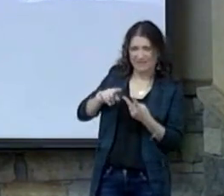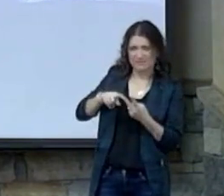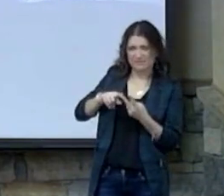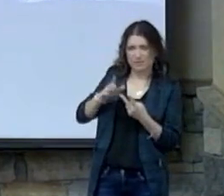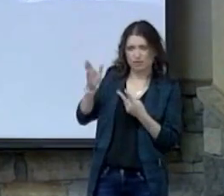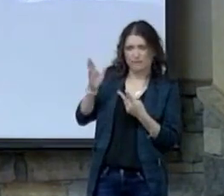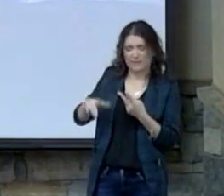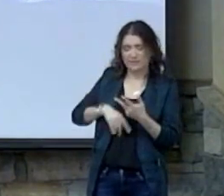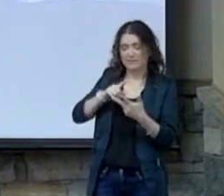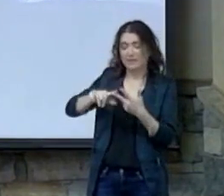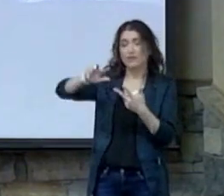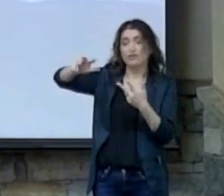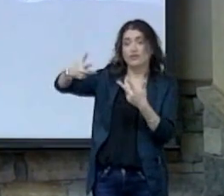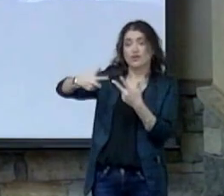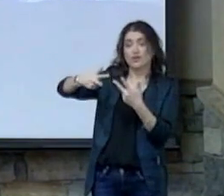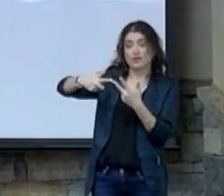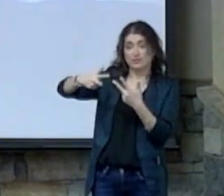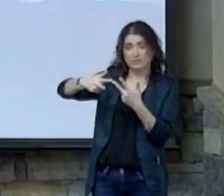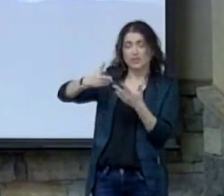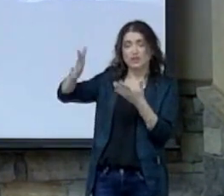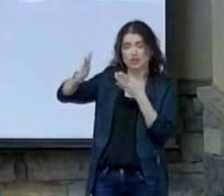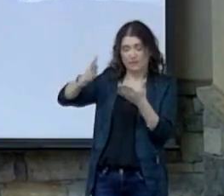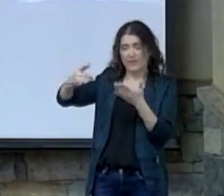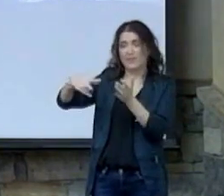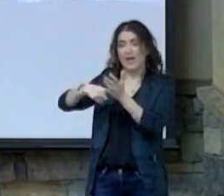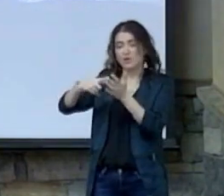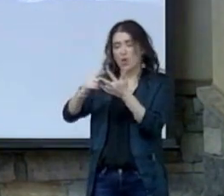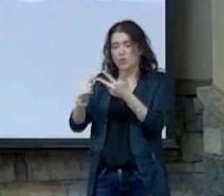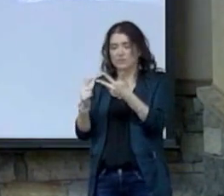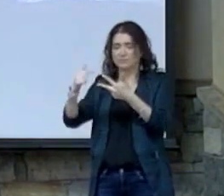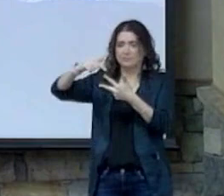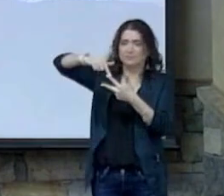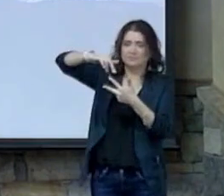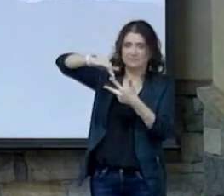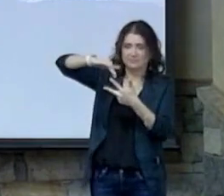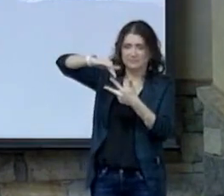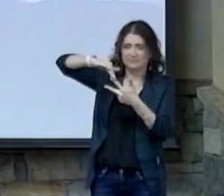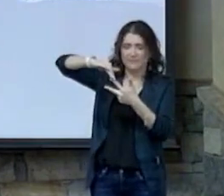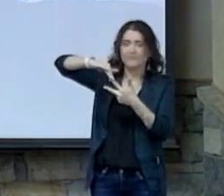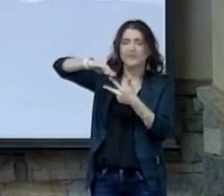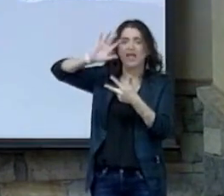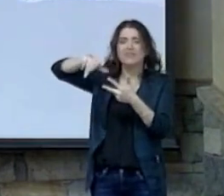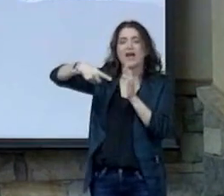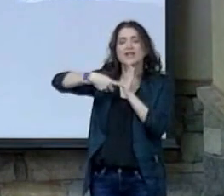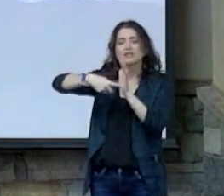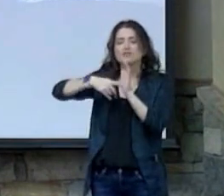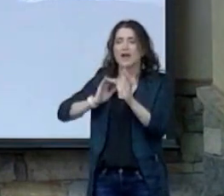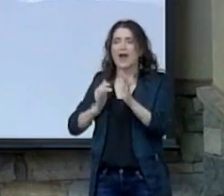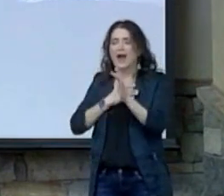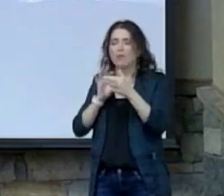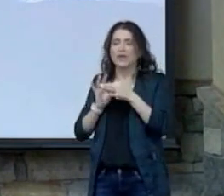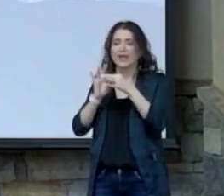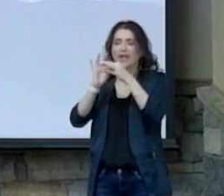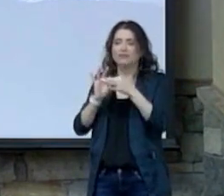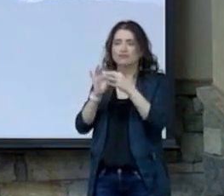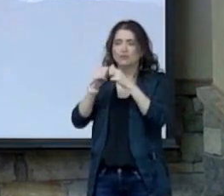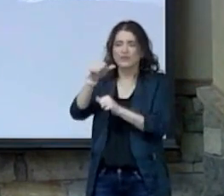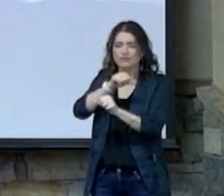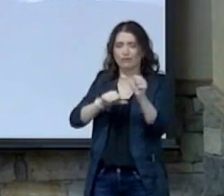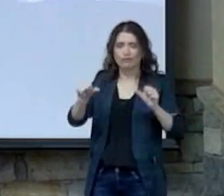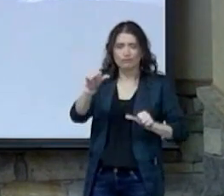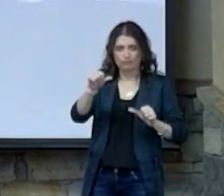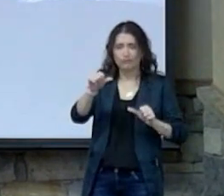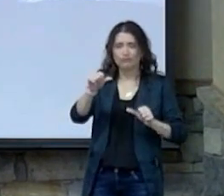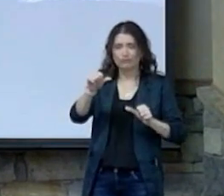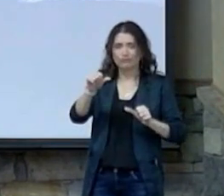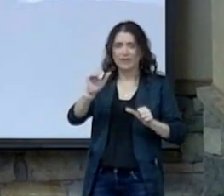third servant that owes his debt to the fellow servant. That illustrates our connection between each other.